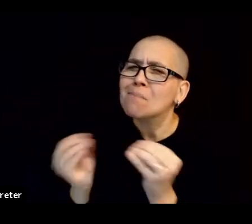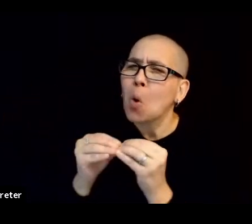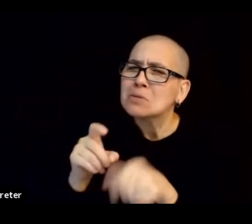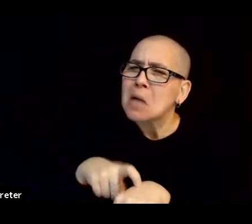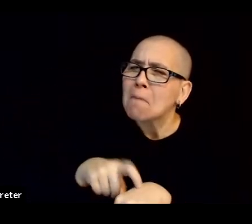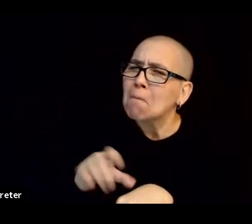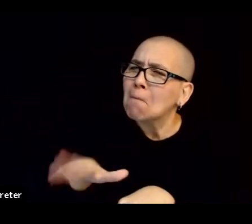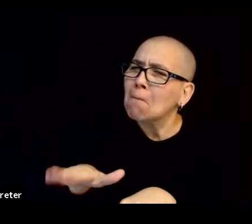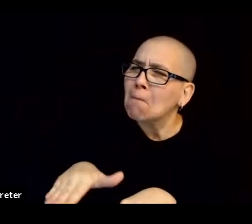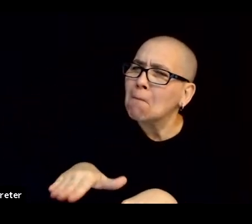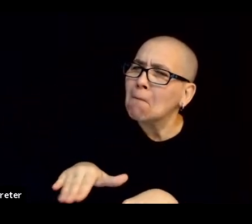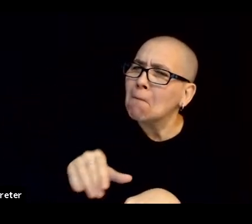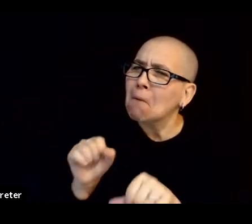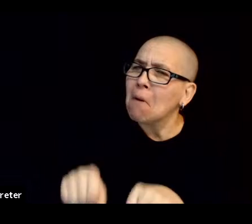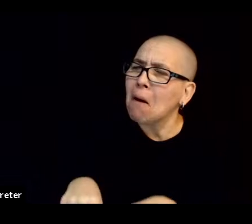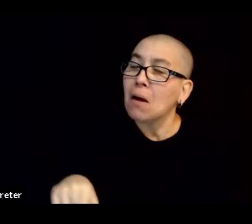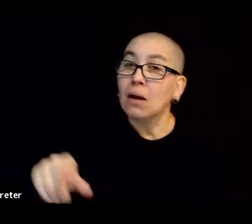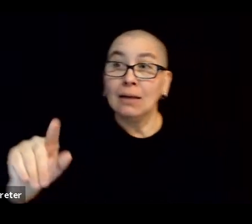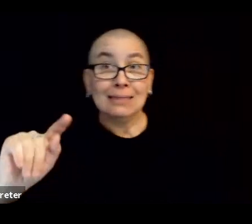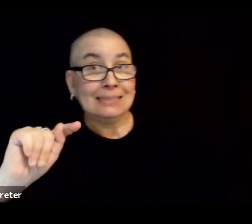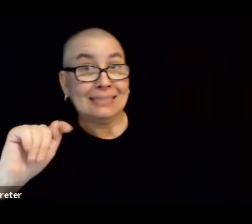We'll keep going, Operator. Thanks.